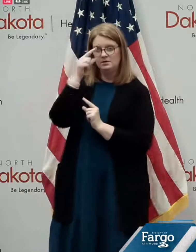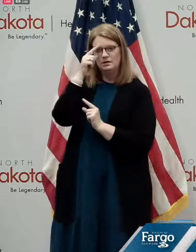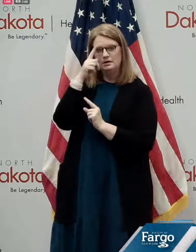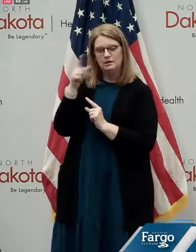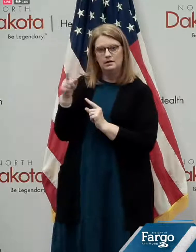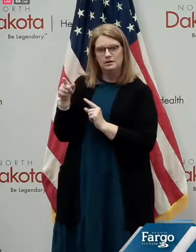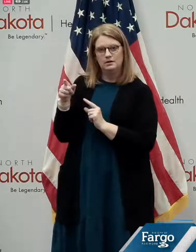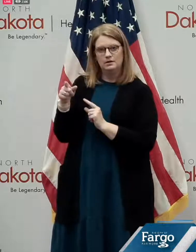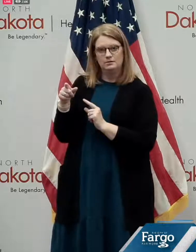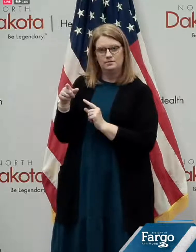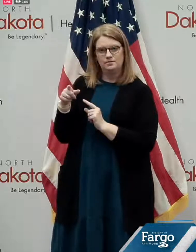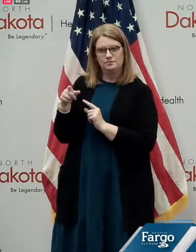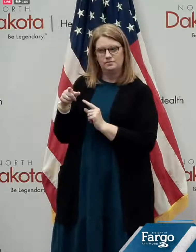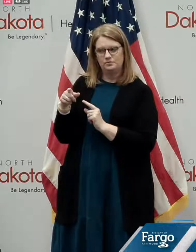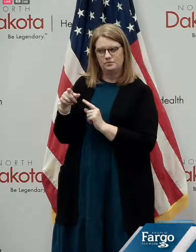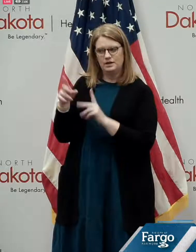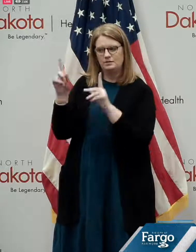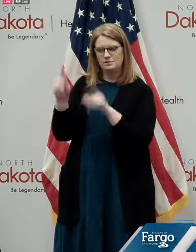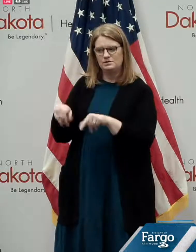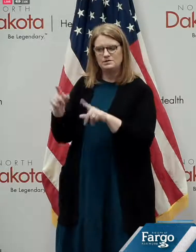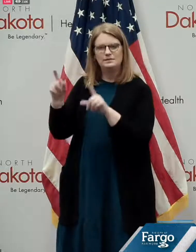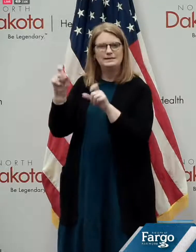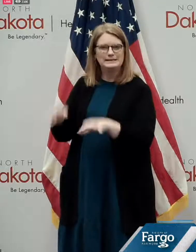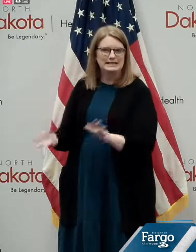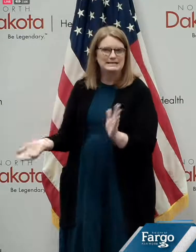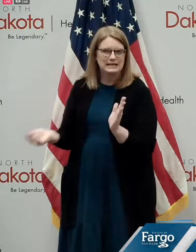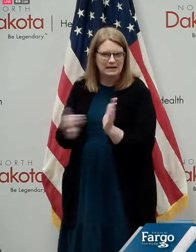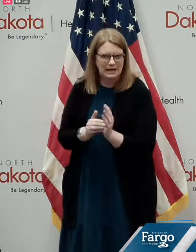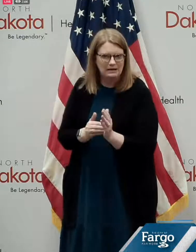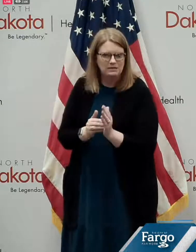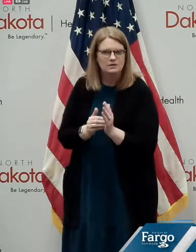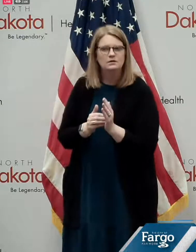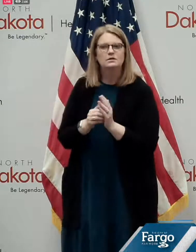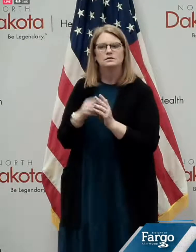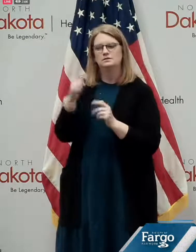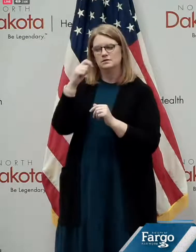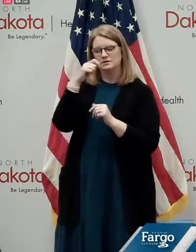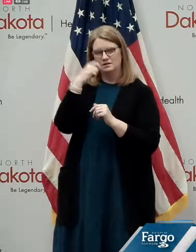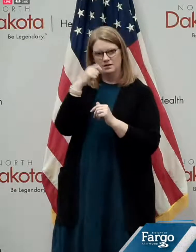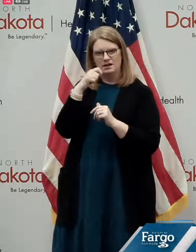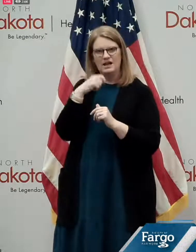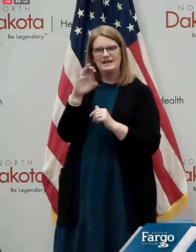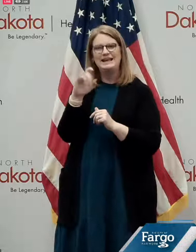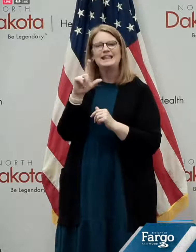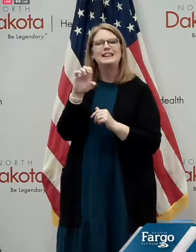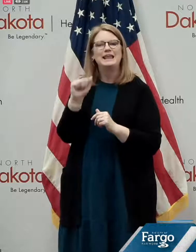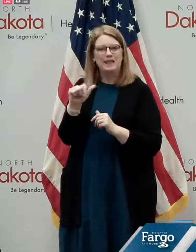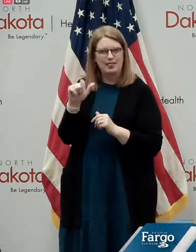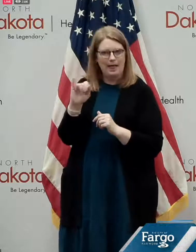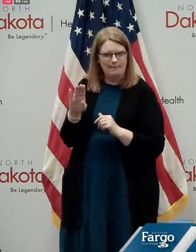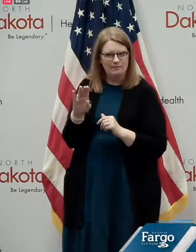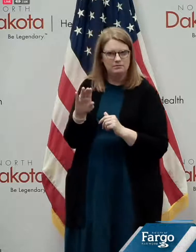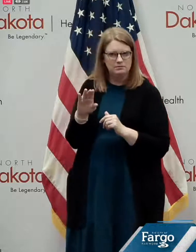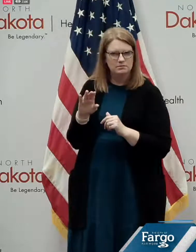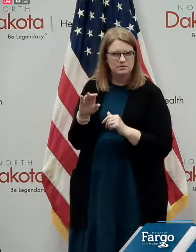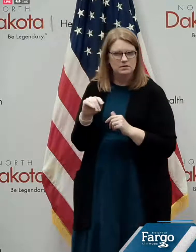be retested again, collect a new sample and be tested at a CLIA lab. But this again is a way for us to take